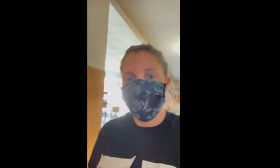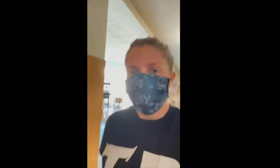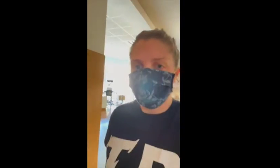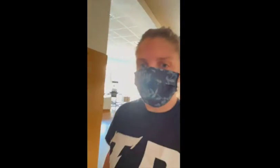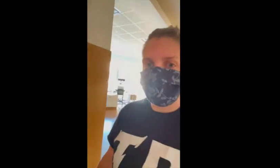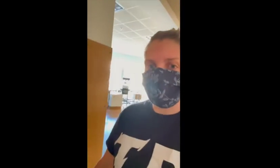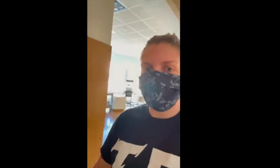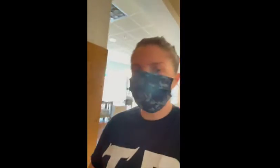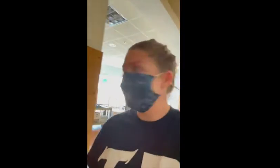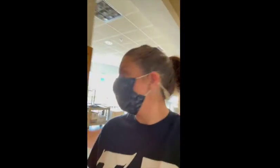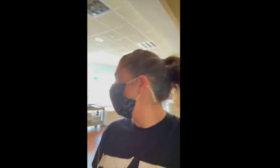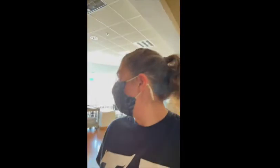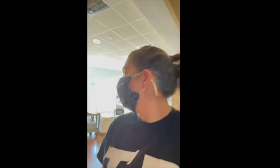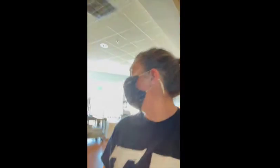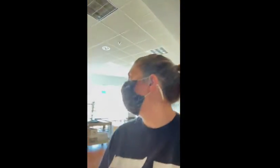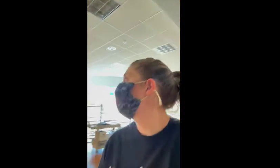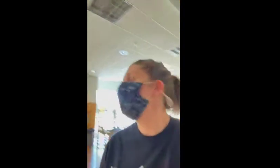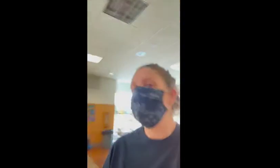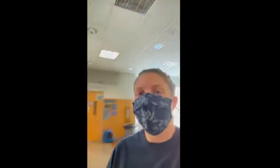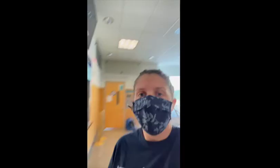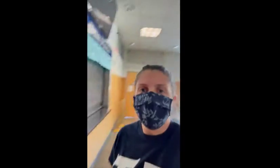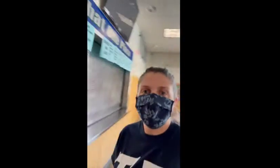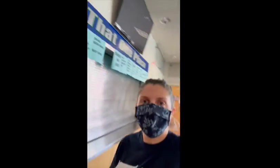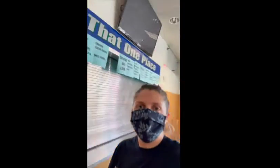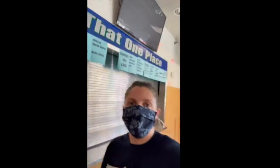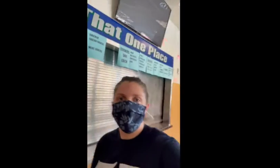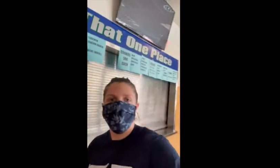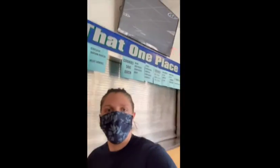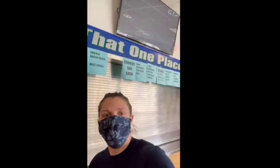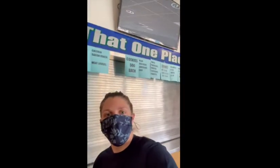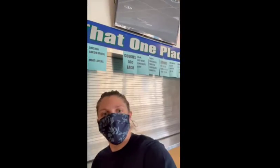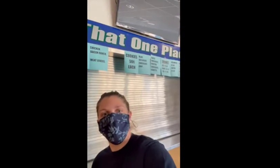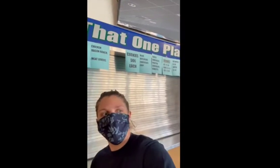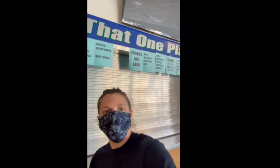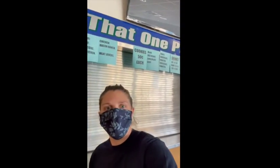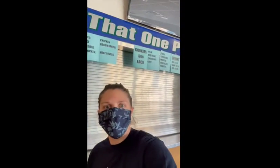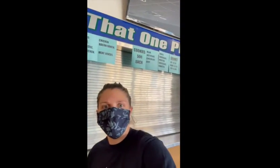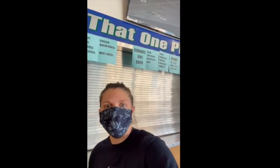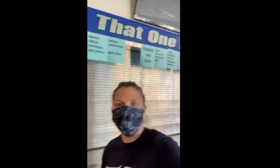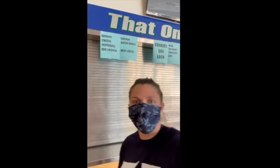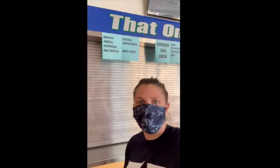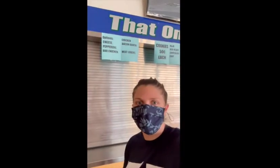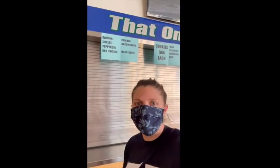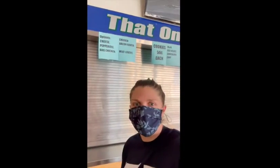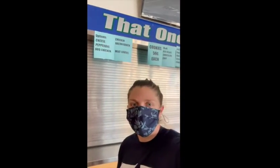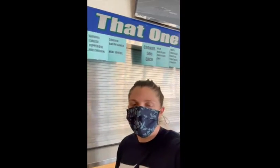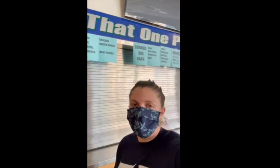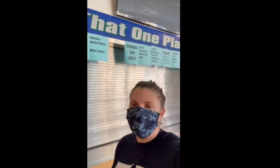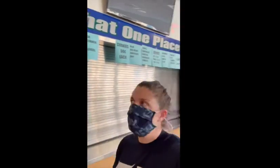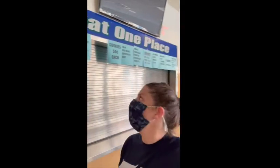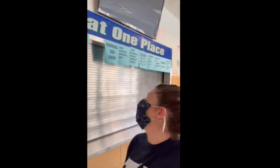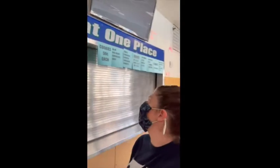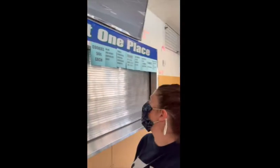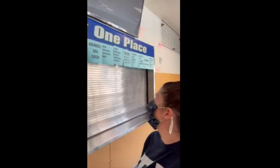So we're just going to turn this corner here and we'll see the student store. And you can kind of see some of the options,